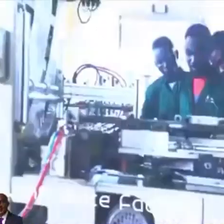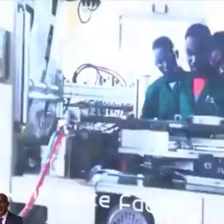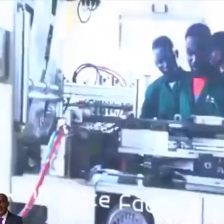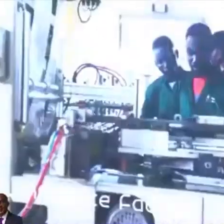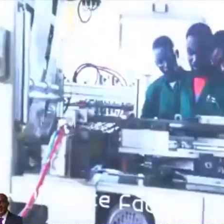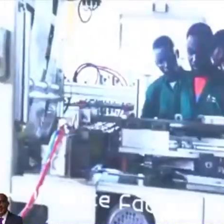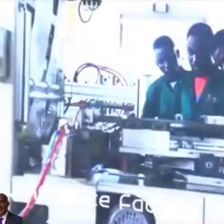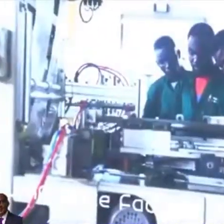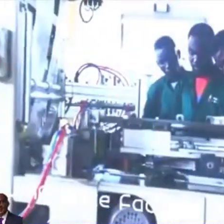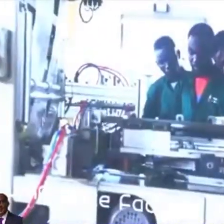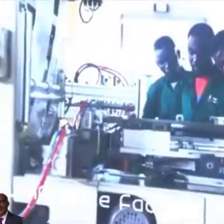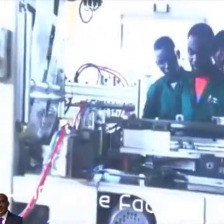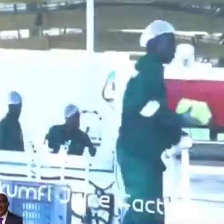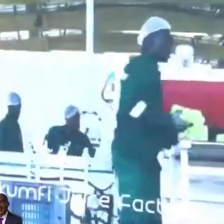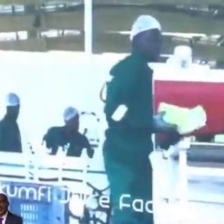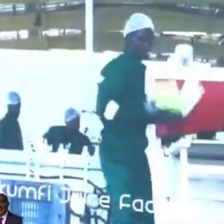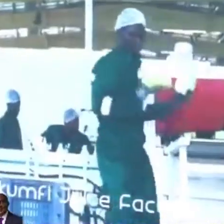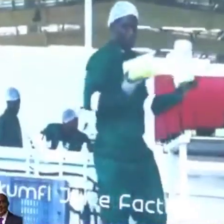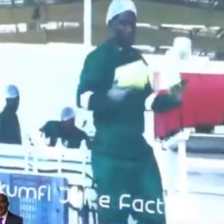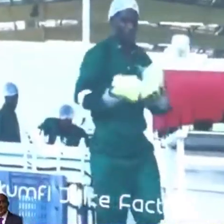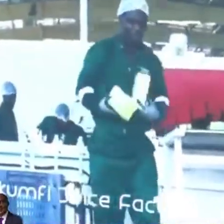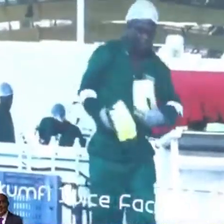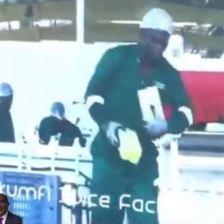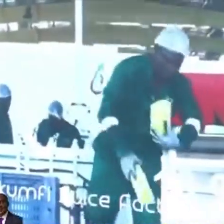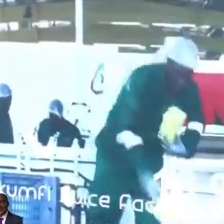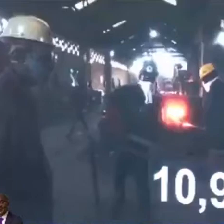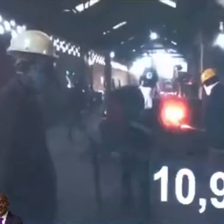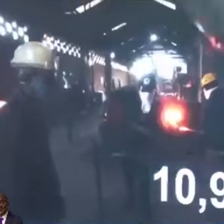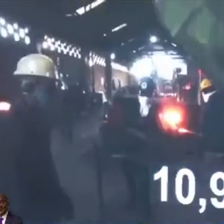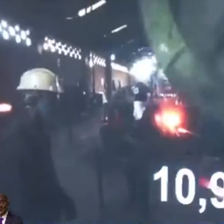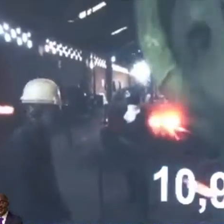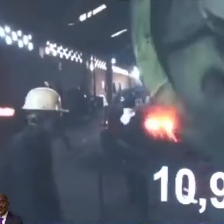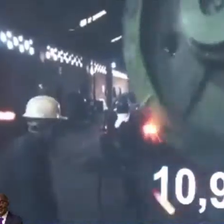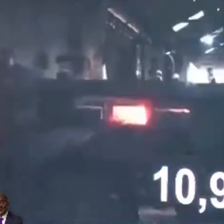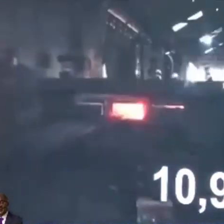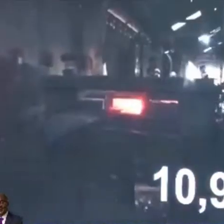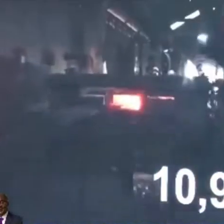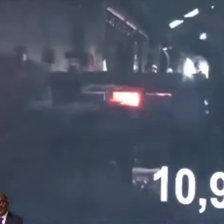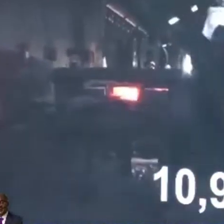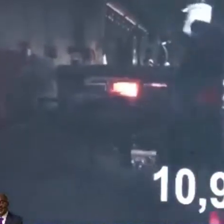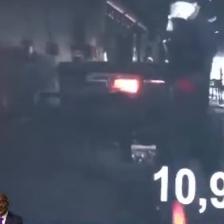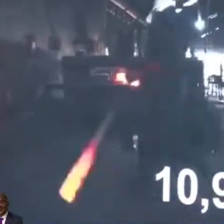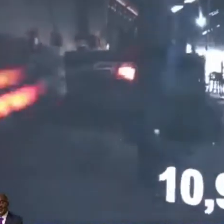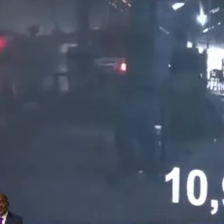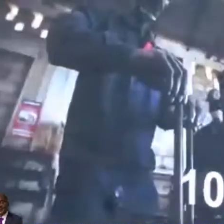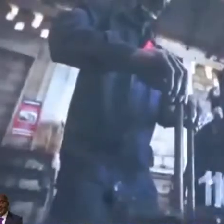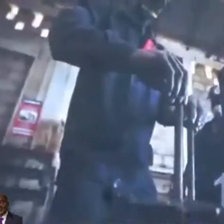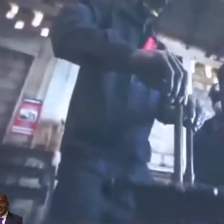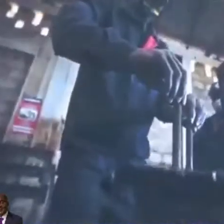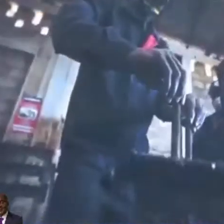Together, these factories have created over 10,900 jobs for the ordinary Ghanaian.